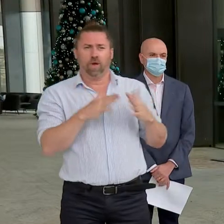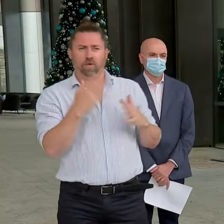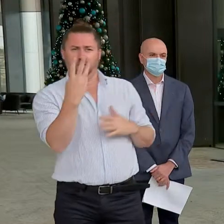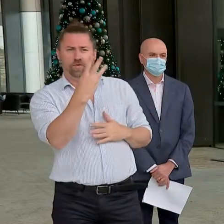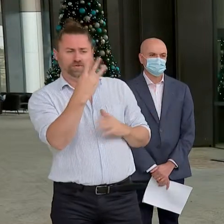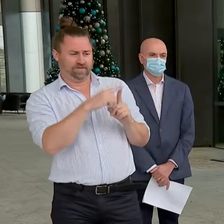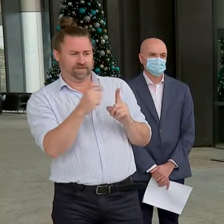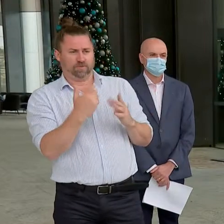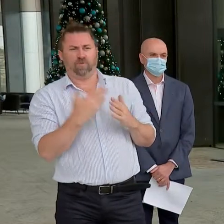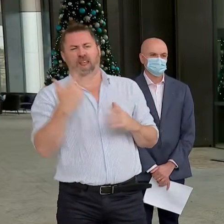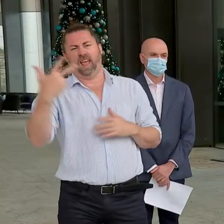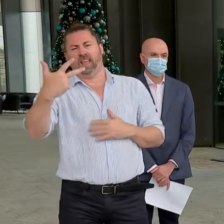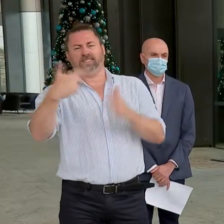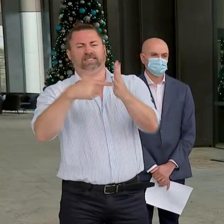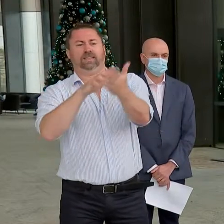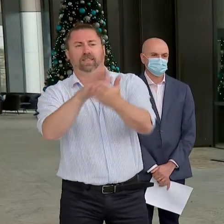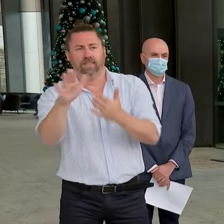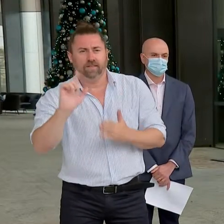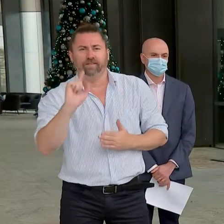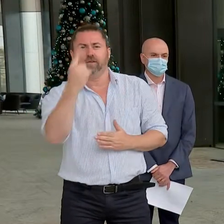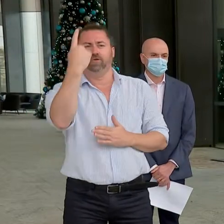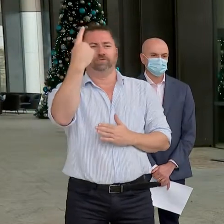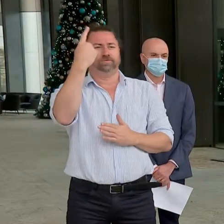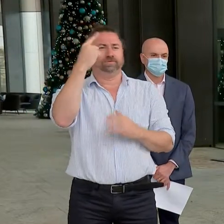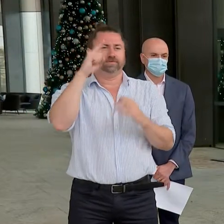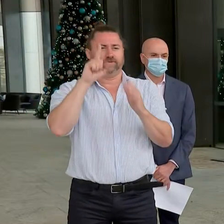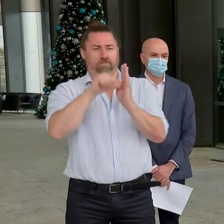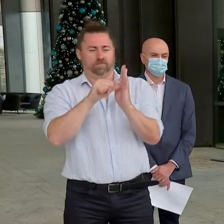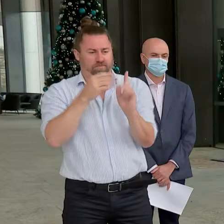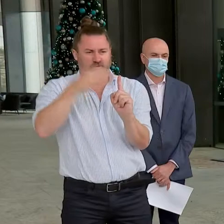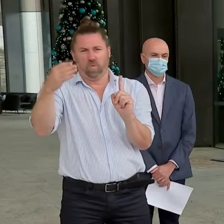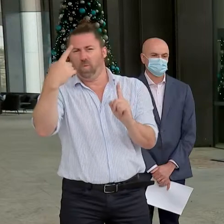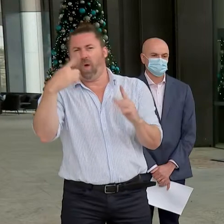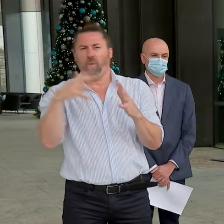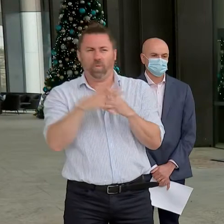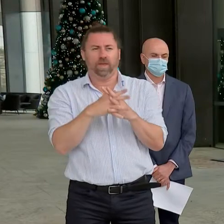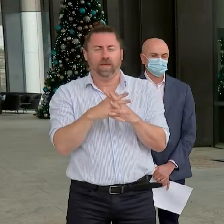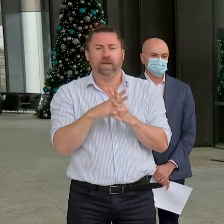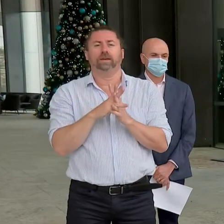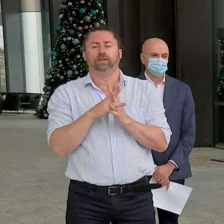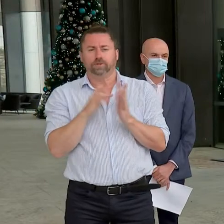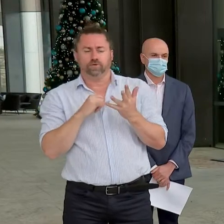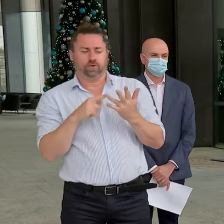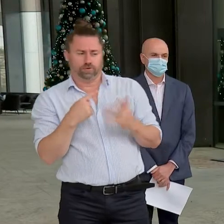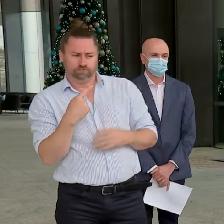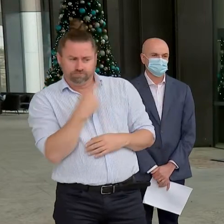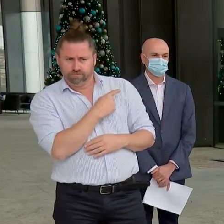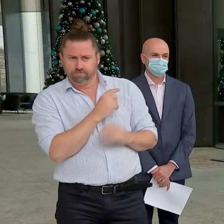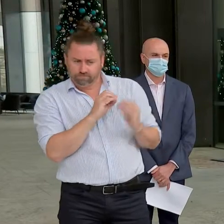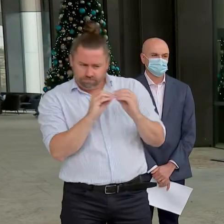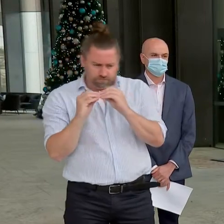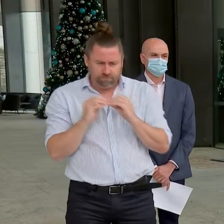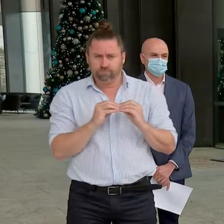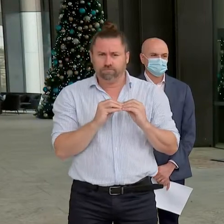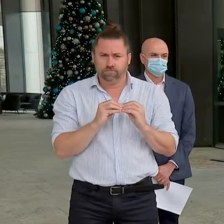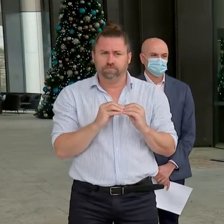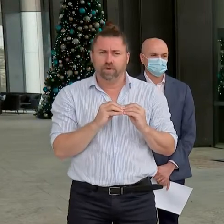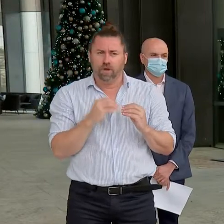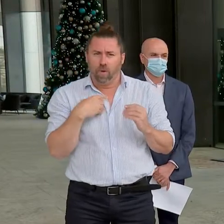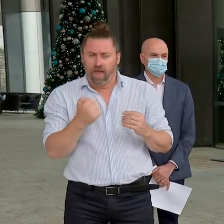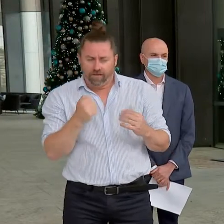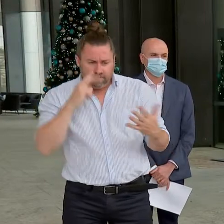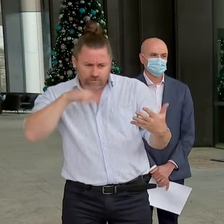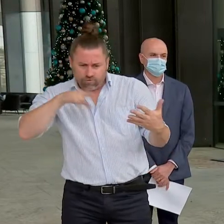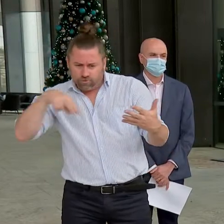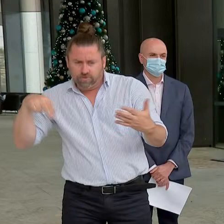December at the 80% double dose mark, that the Chief Health Officer has advised us that the data that we have